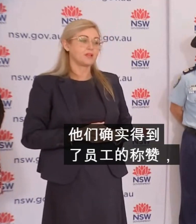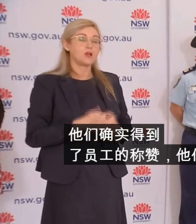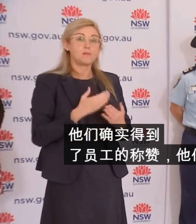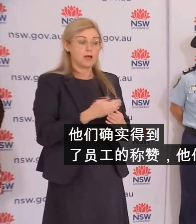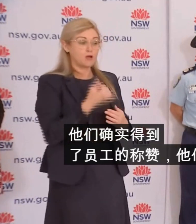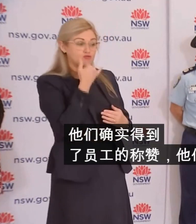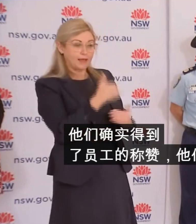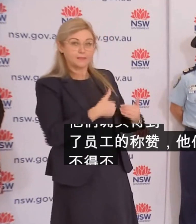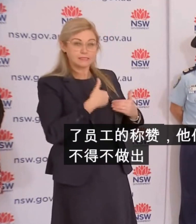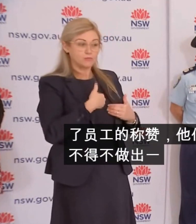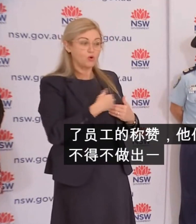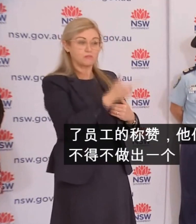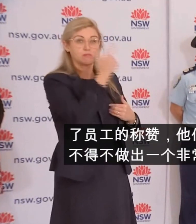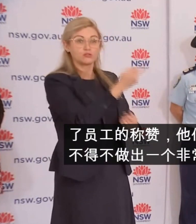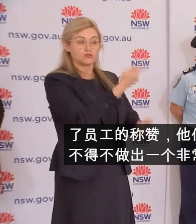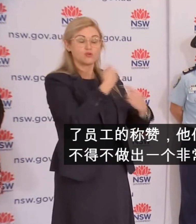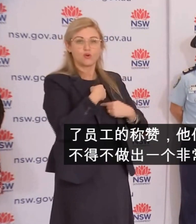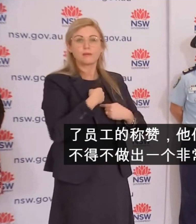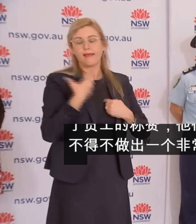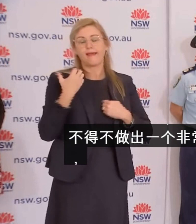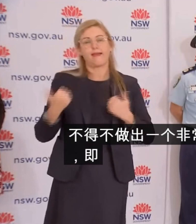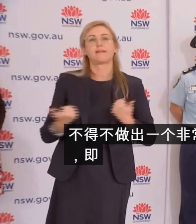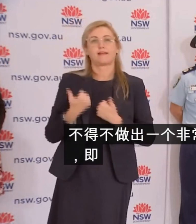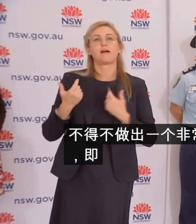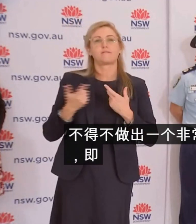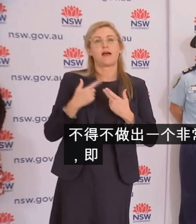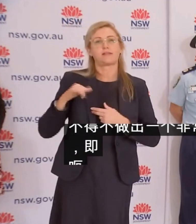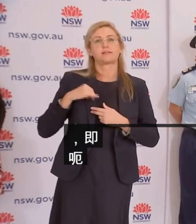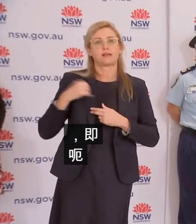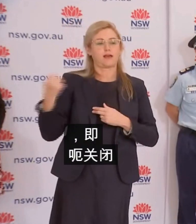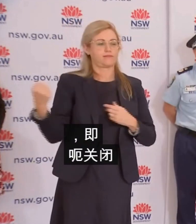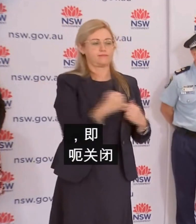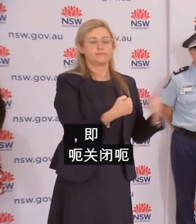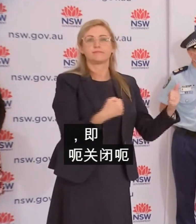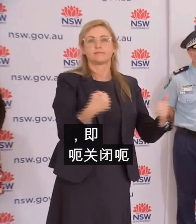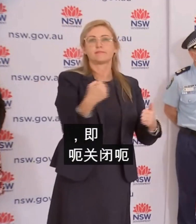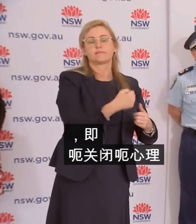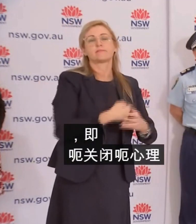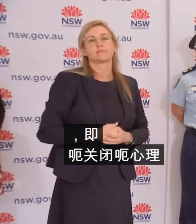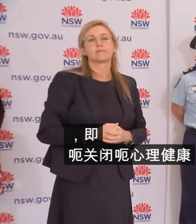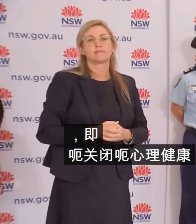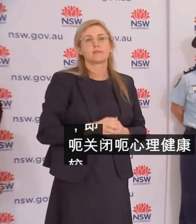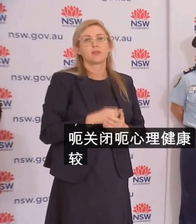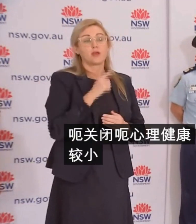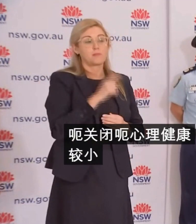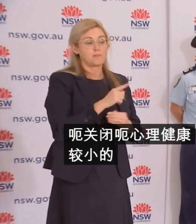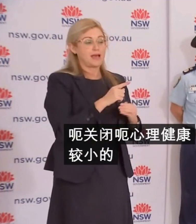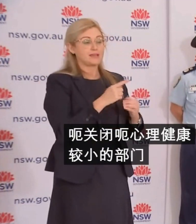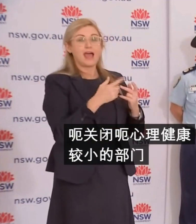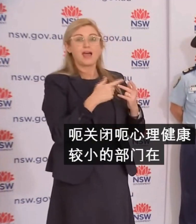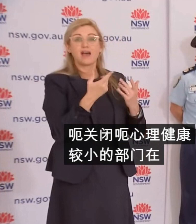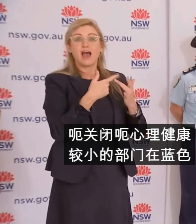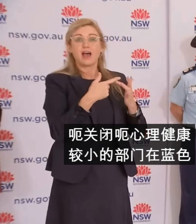staff. They've had to make a very difficult decision in terms of closure of the mental health, the smaller